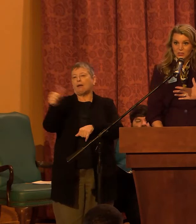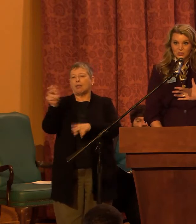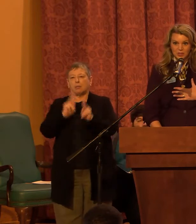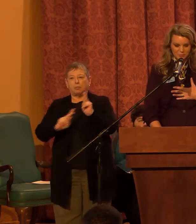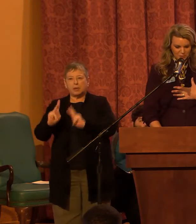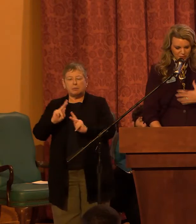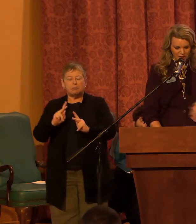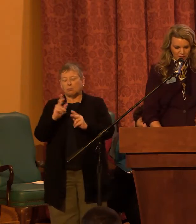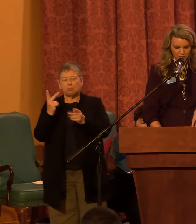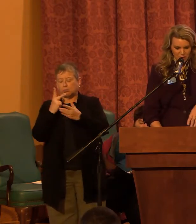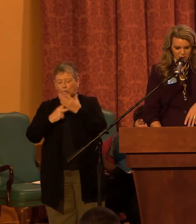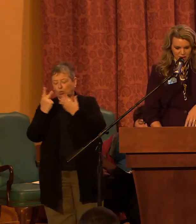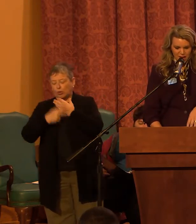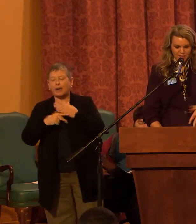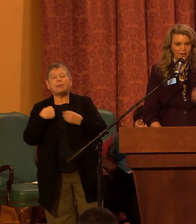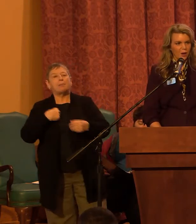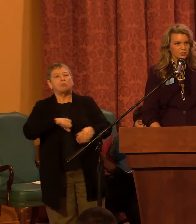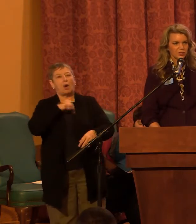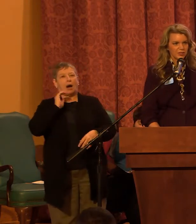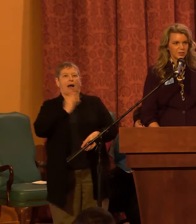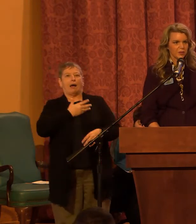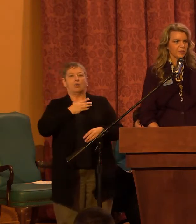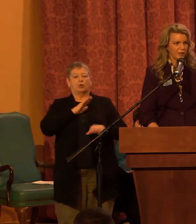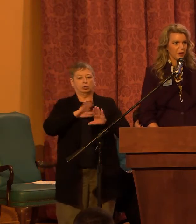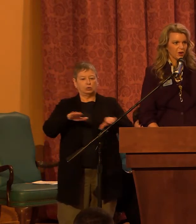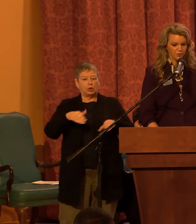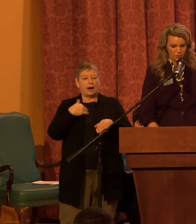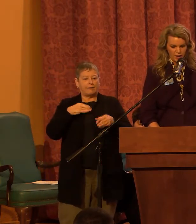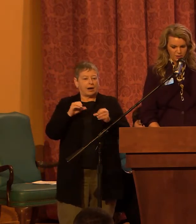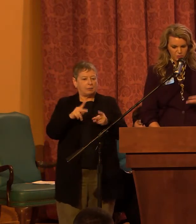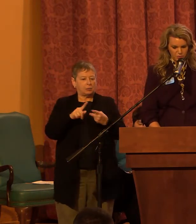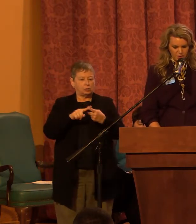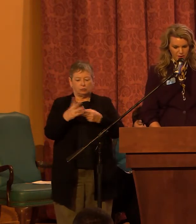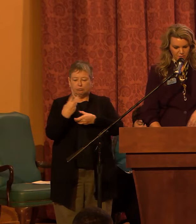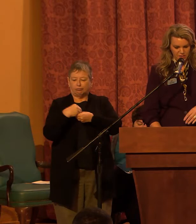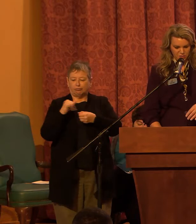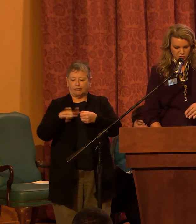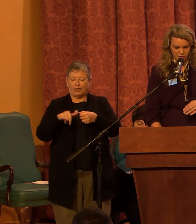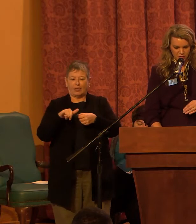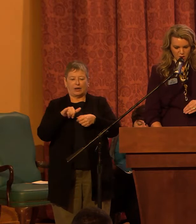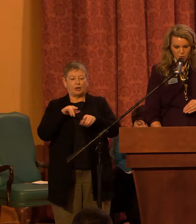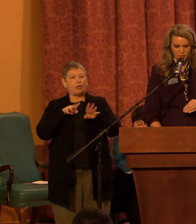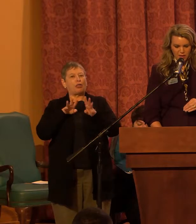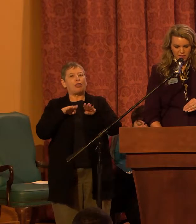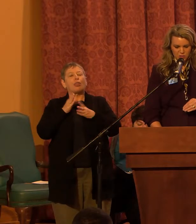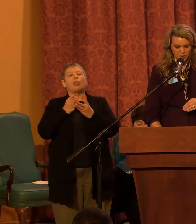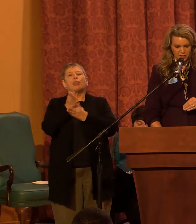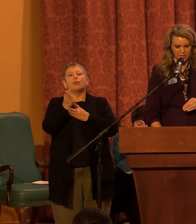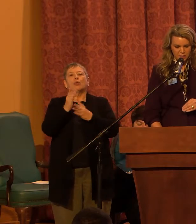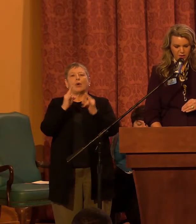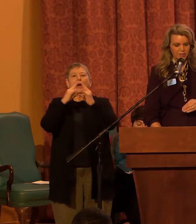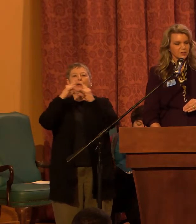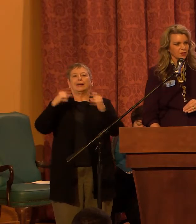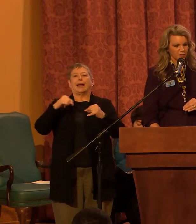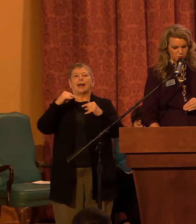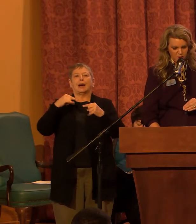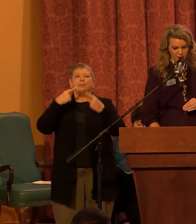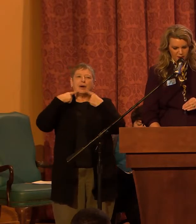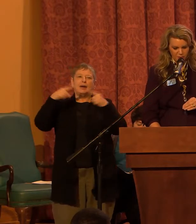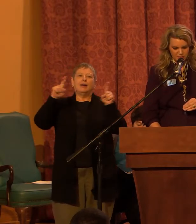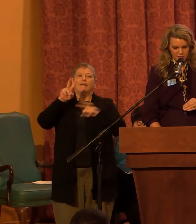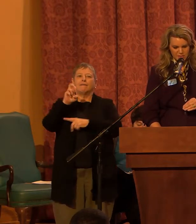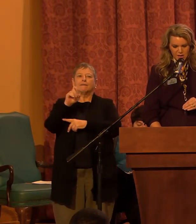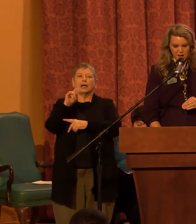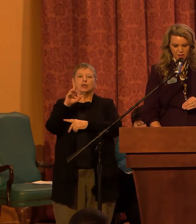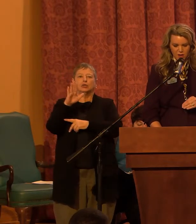my own children have had the opportunity to be a part of GREAT through their Camp Victory, where they have enjoyed the experience of learning to